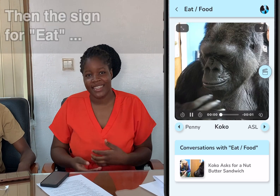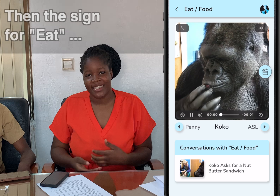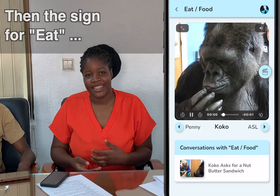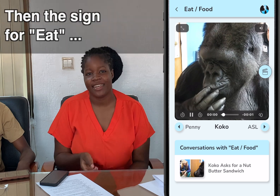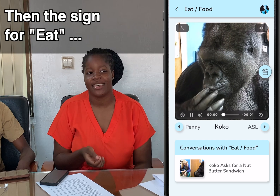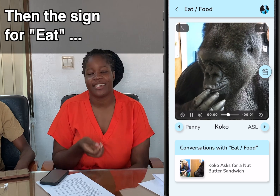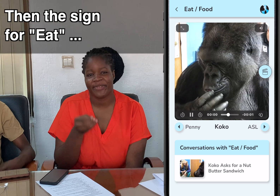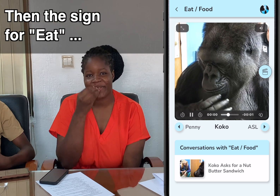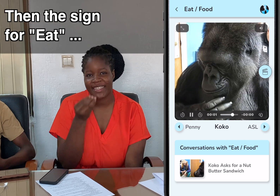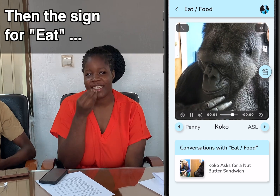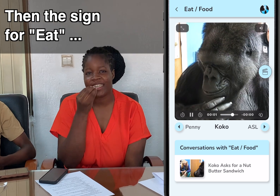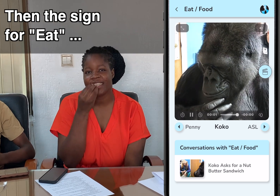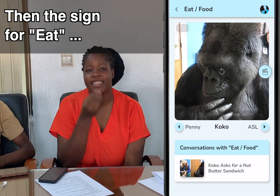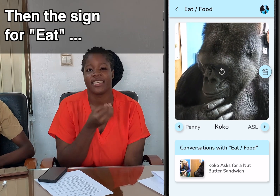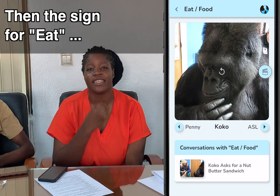Eat.